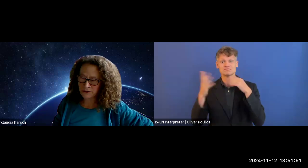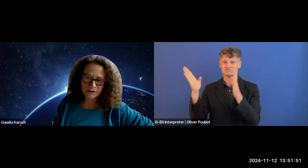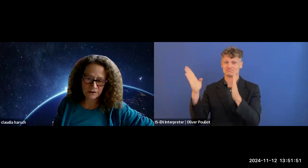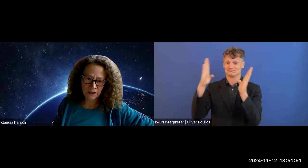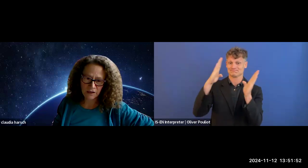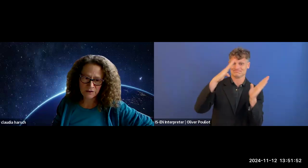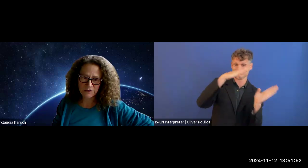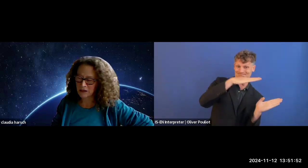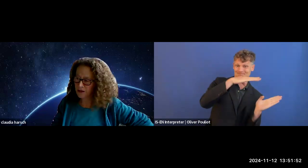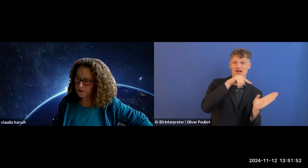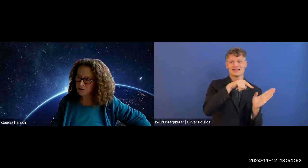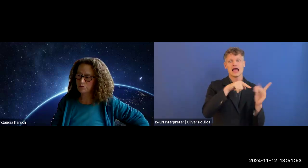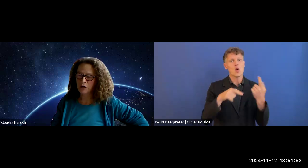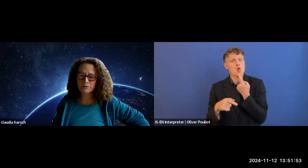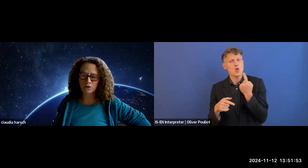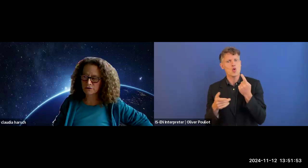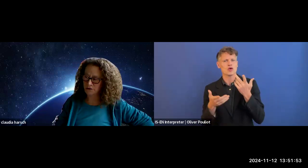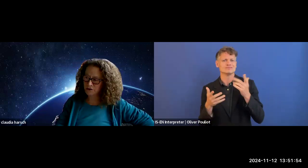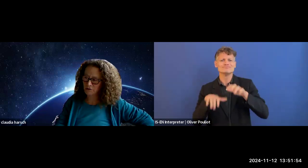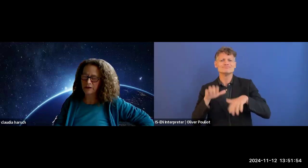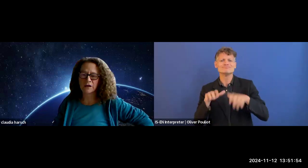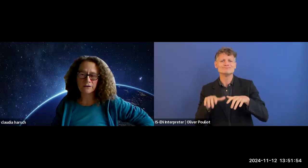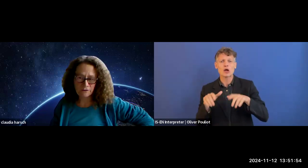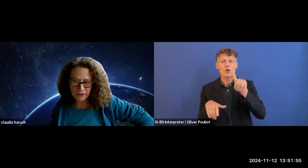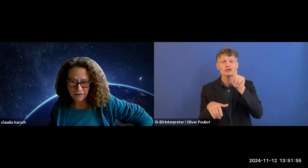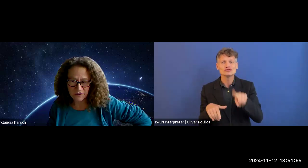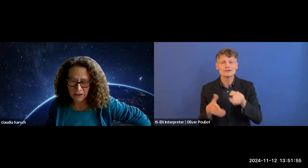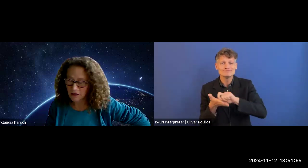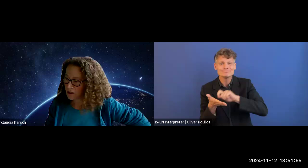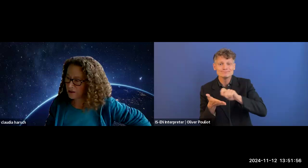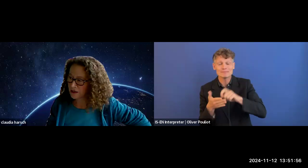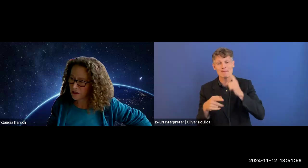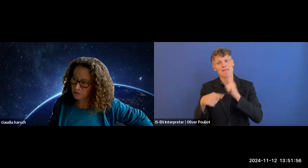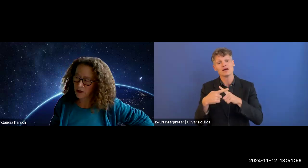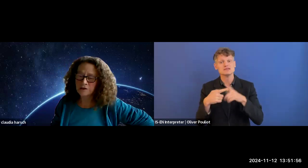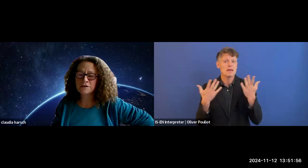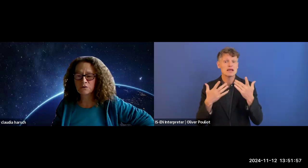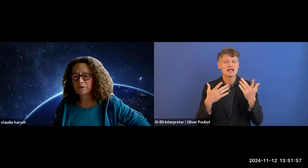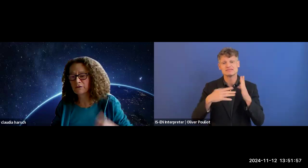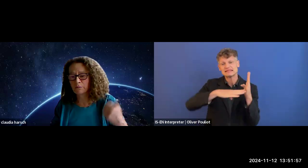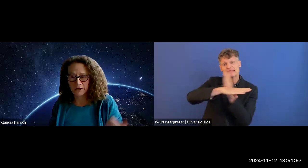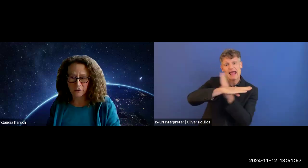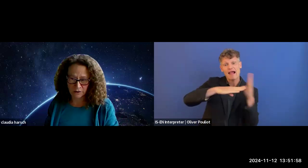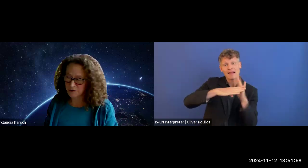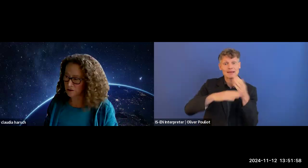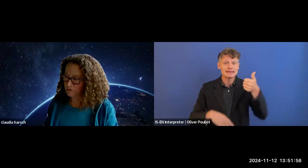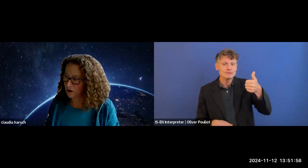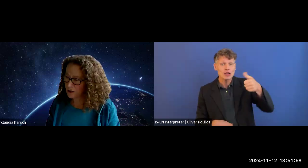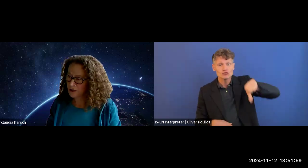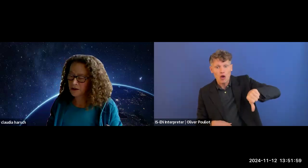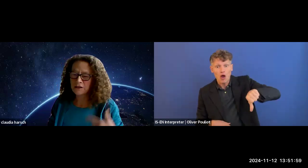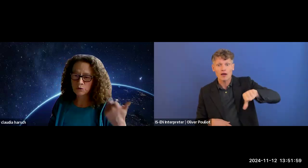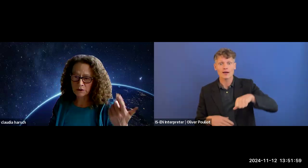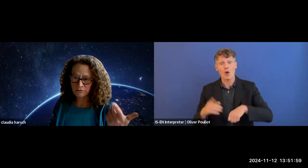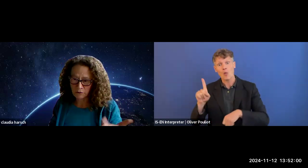the content, the tasks, the items, and perhaps also the scoring guide and the rating scale. And the item writers need to be familiar with the